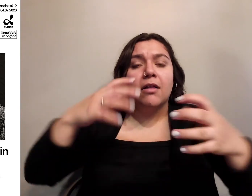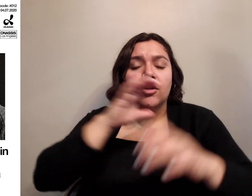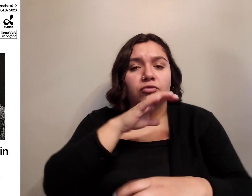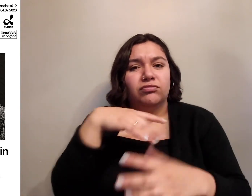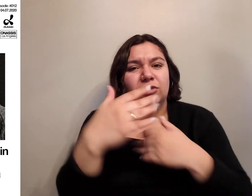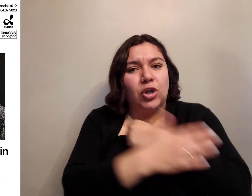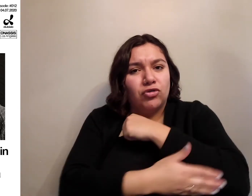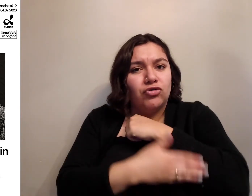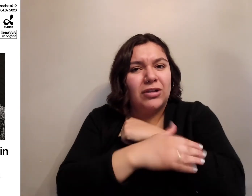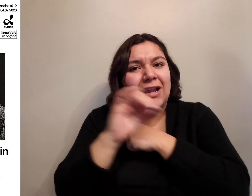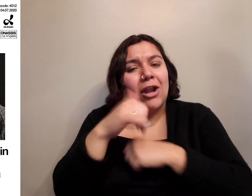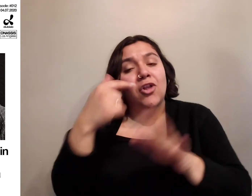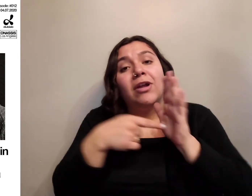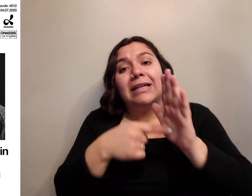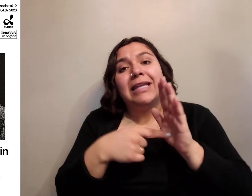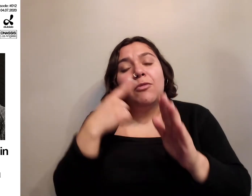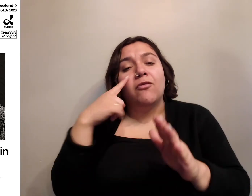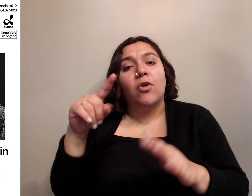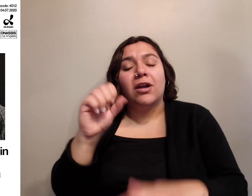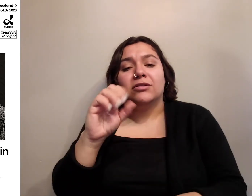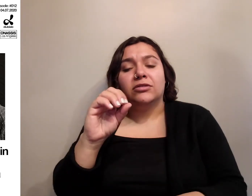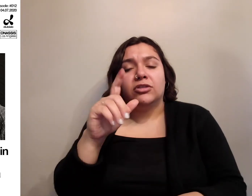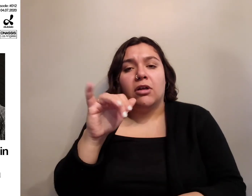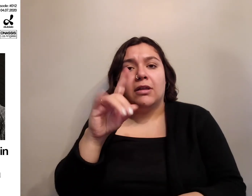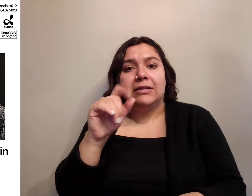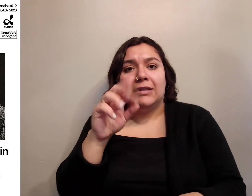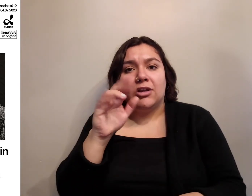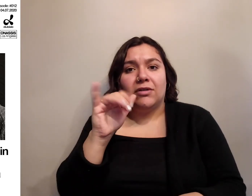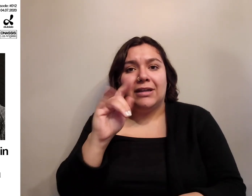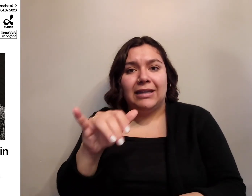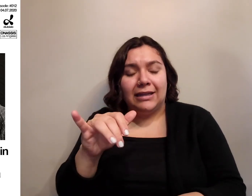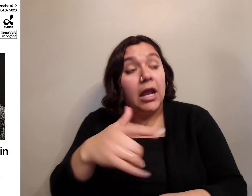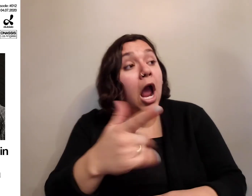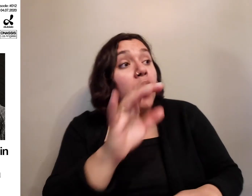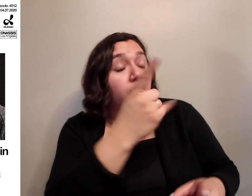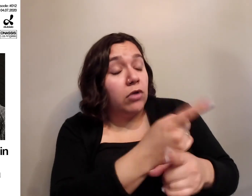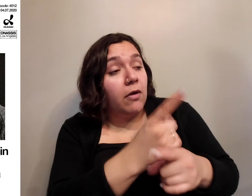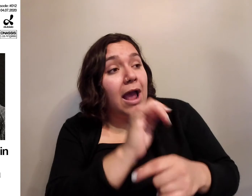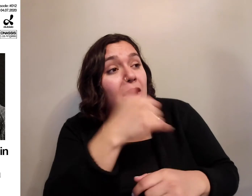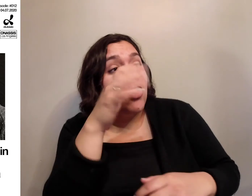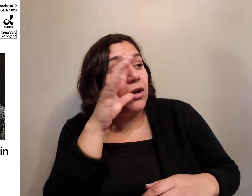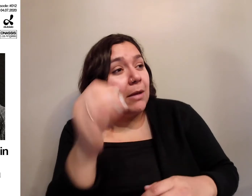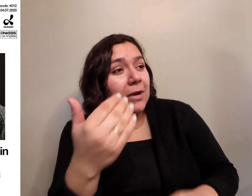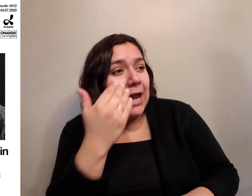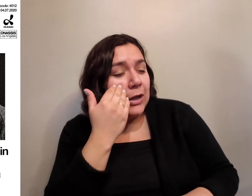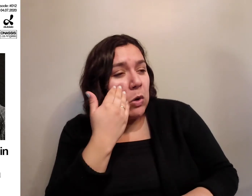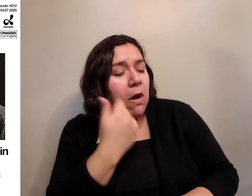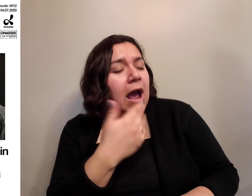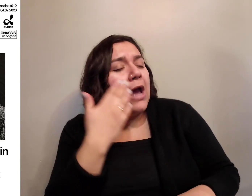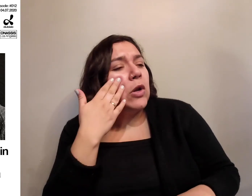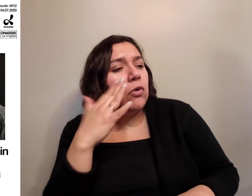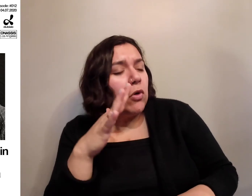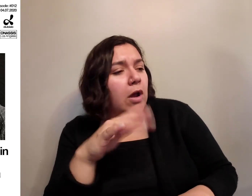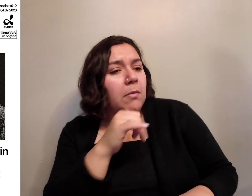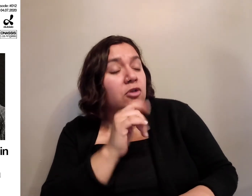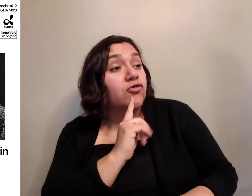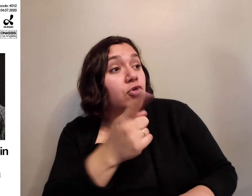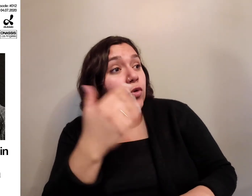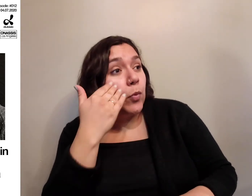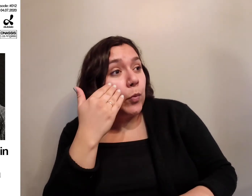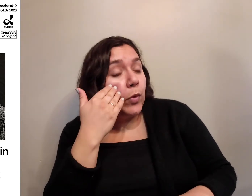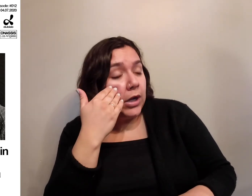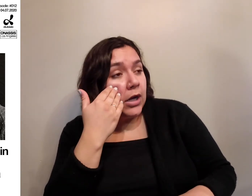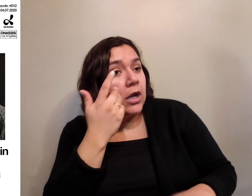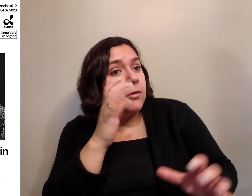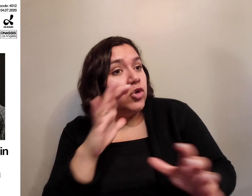also of solidarity. Yeah, it is. And you know, another company that I'm not sure you're aware